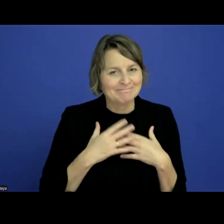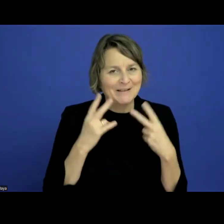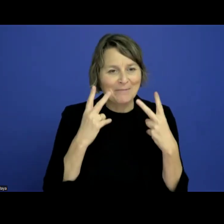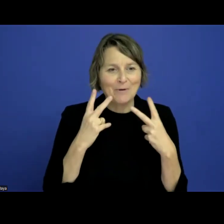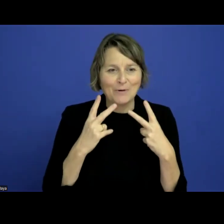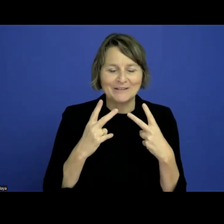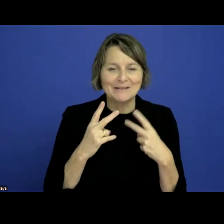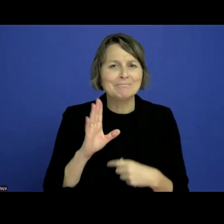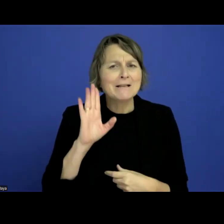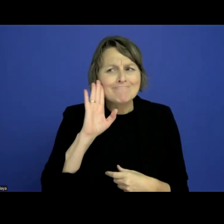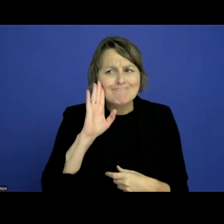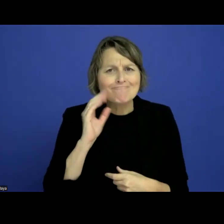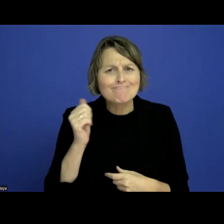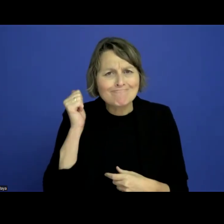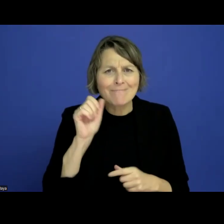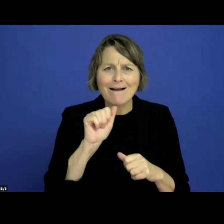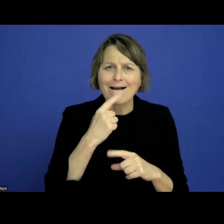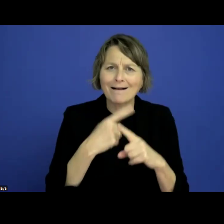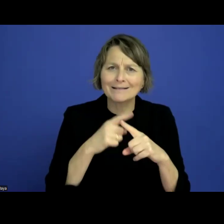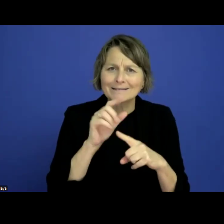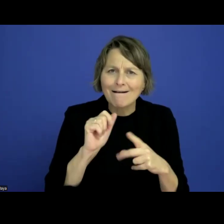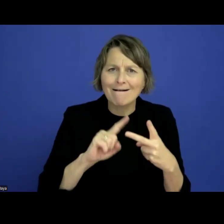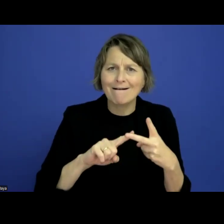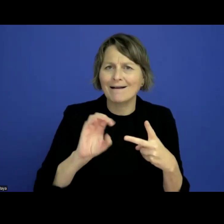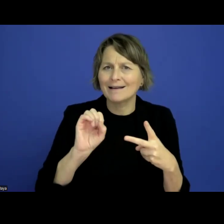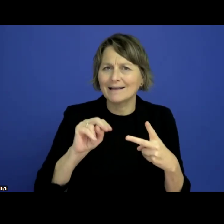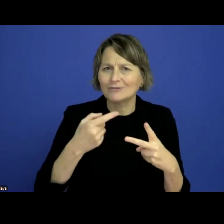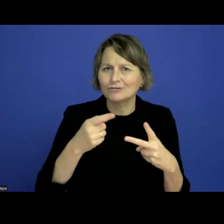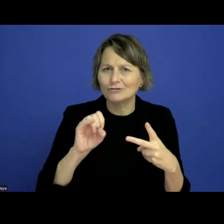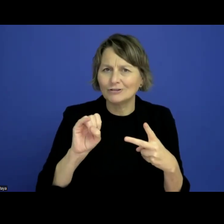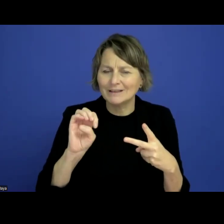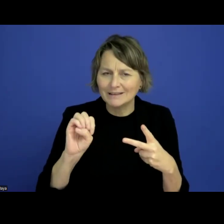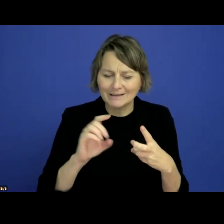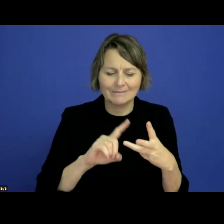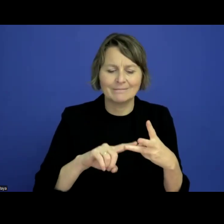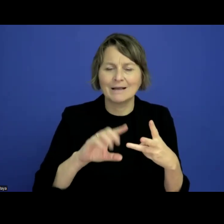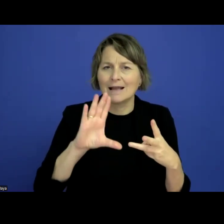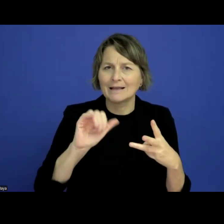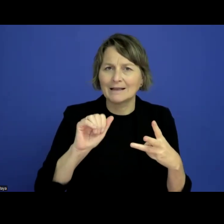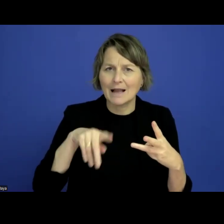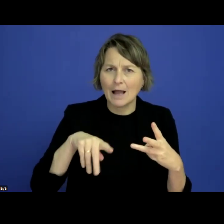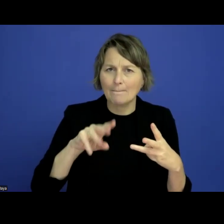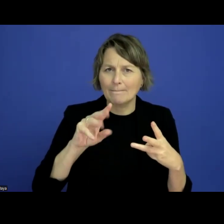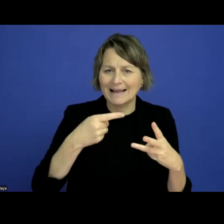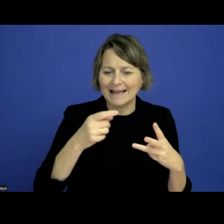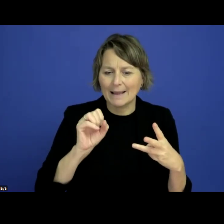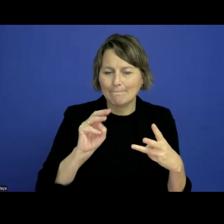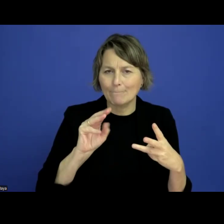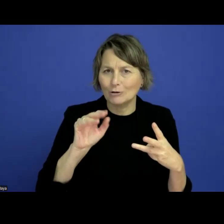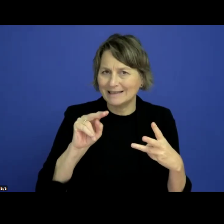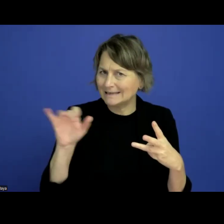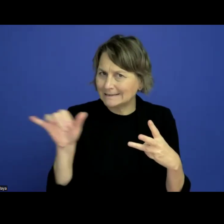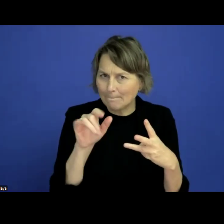heard AXA, ENGIE, Capgemini, and other companies, because we